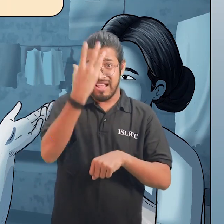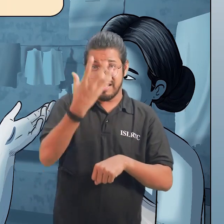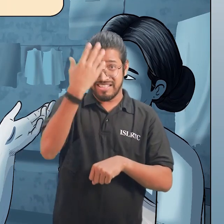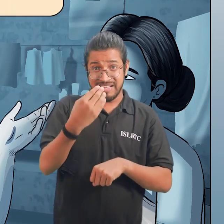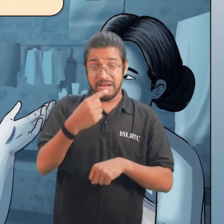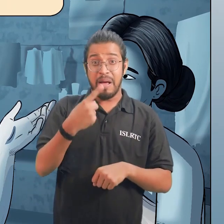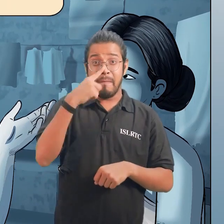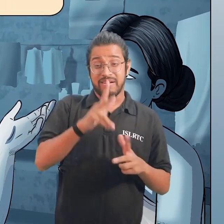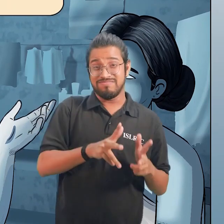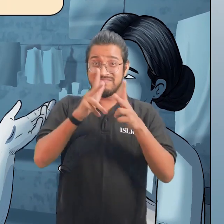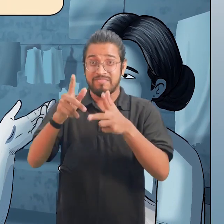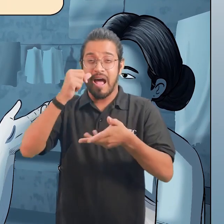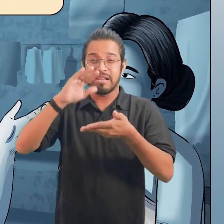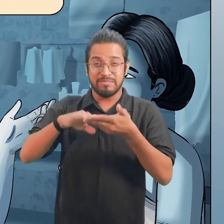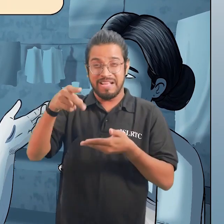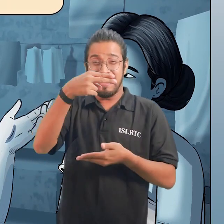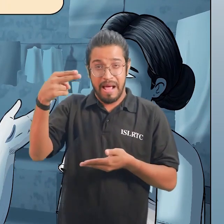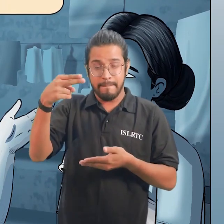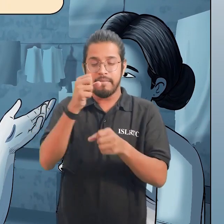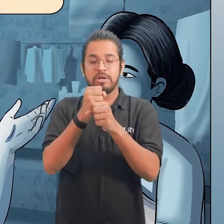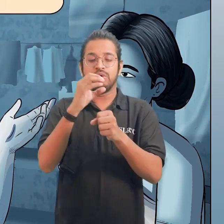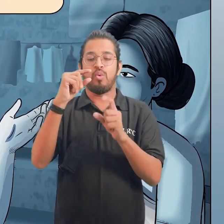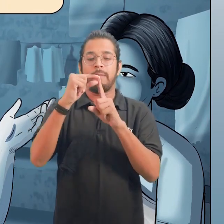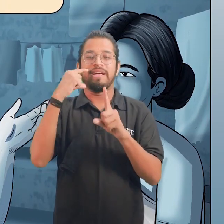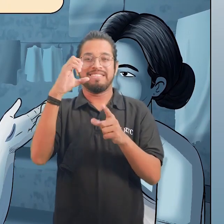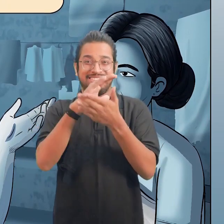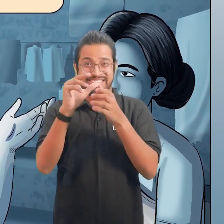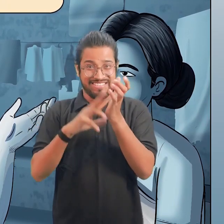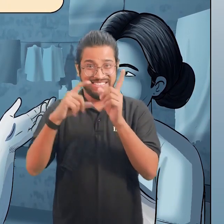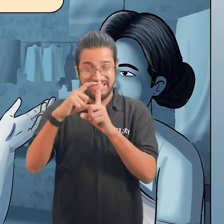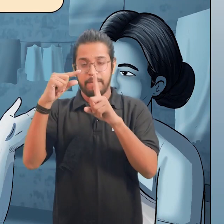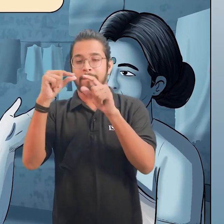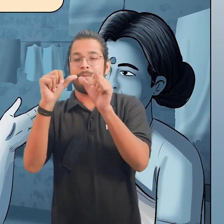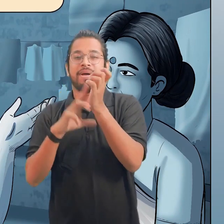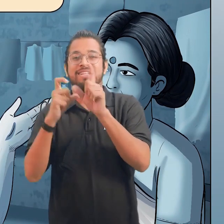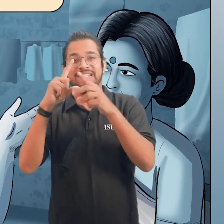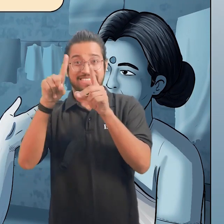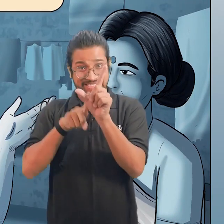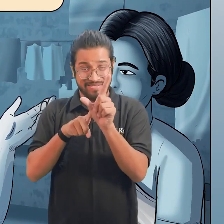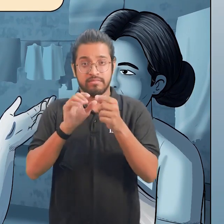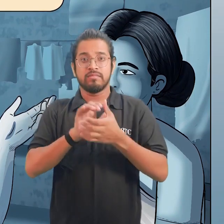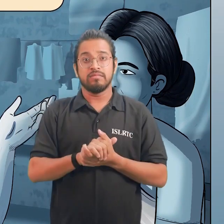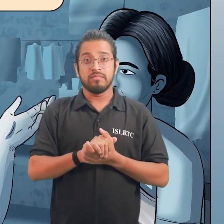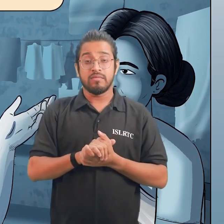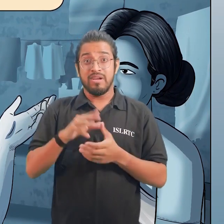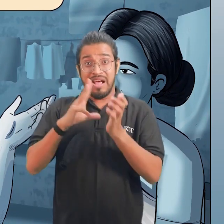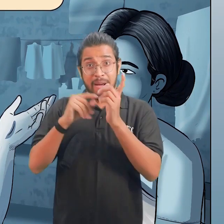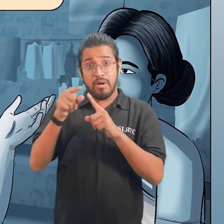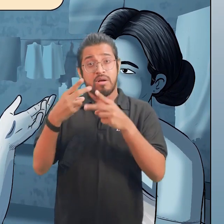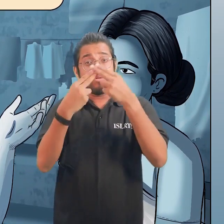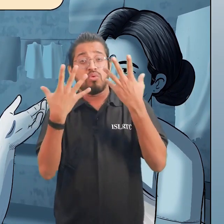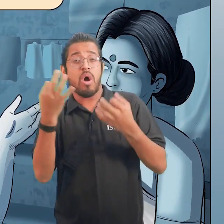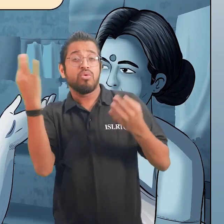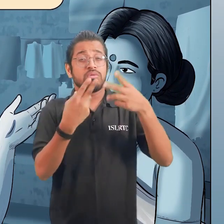Each night, she would tell her husband Gopi Chand Pandey about Manoj's ability to